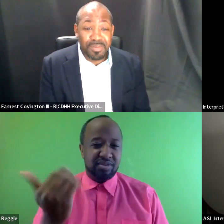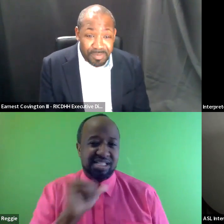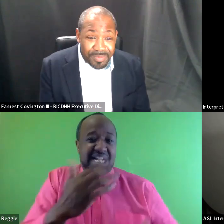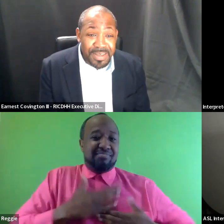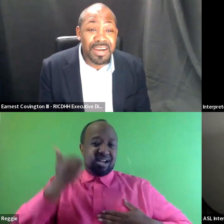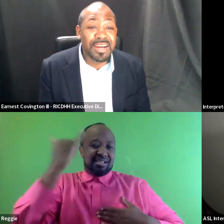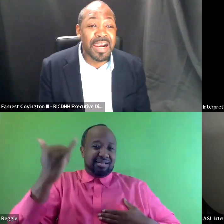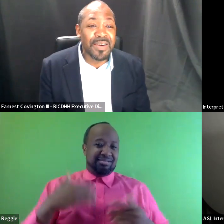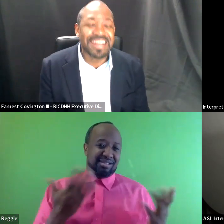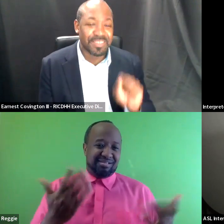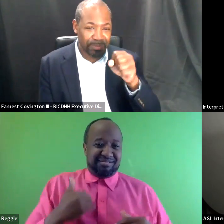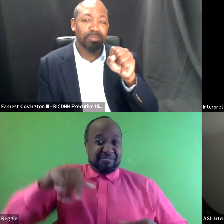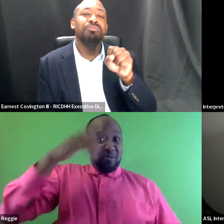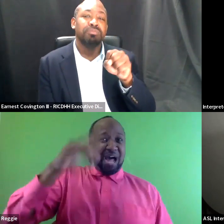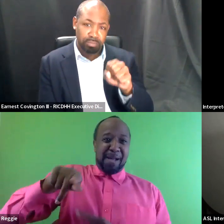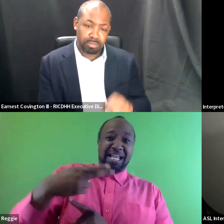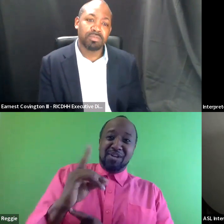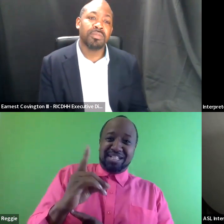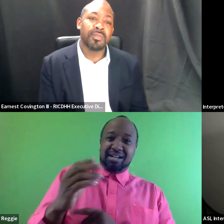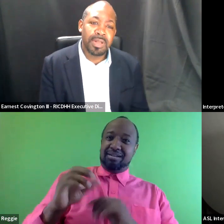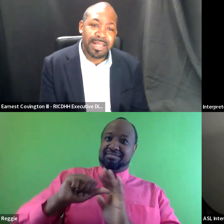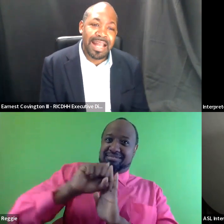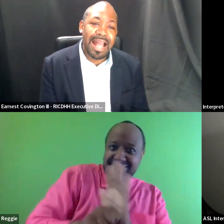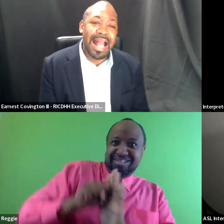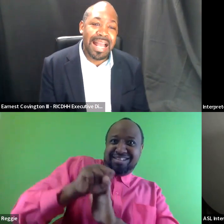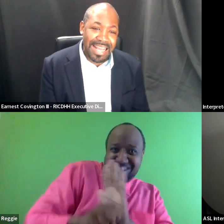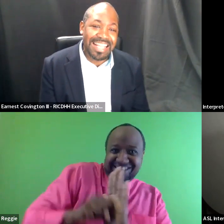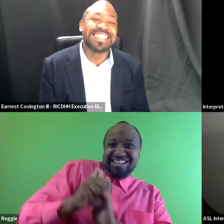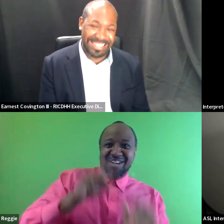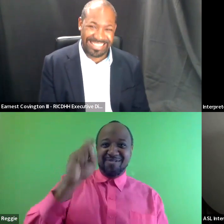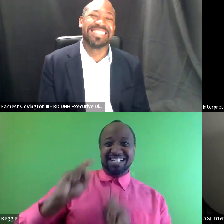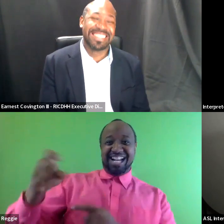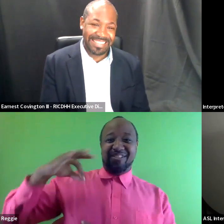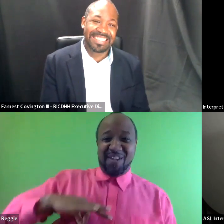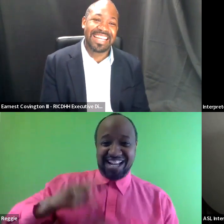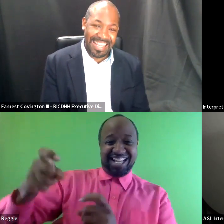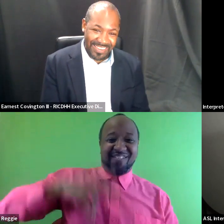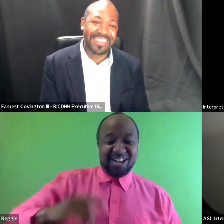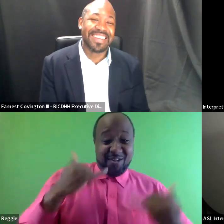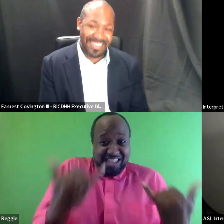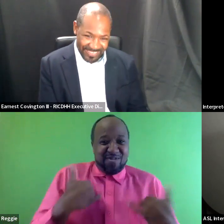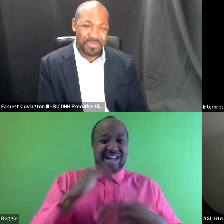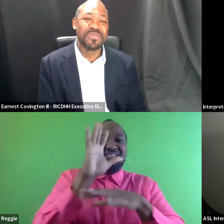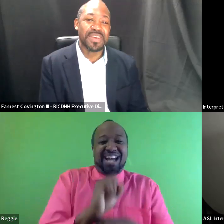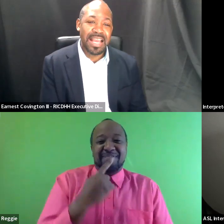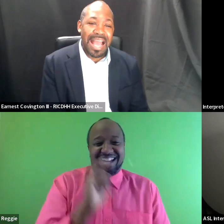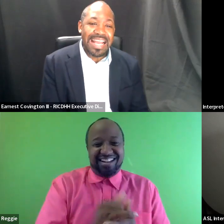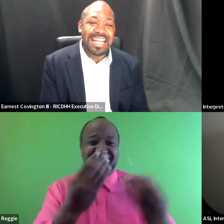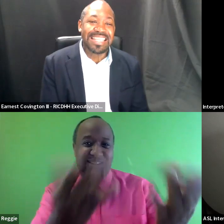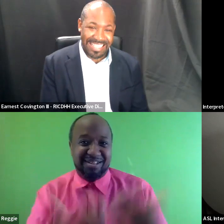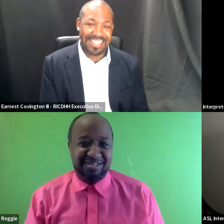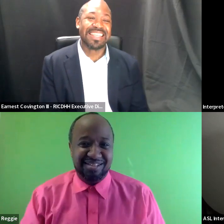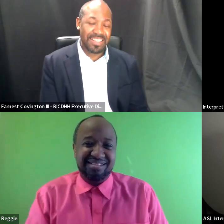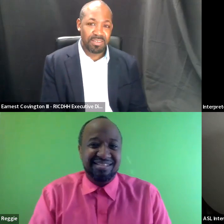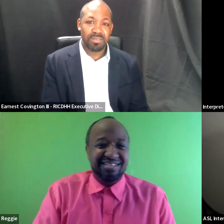check out TEDx Gallaudet, the 2015, not my idea. They have great things about leadership and what it takes. And if you watch enough of